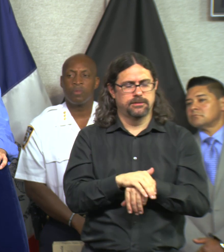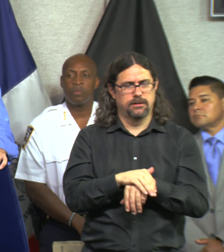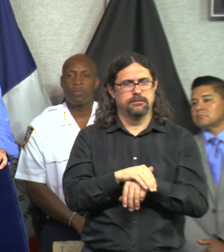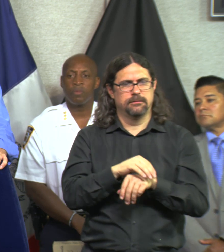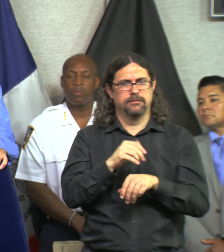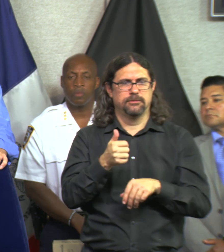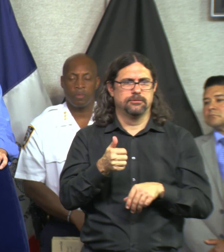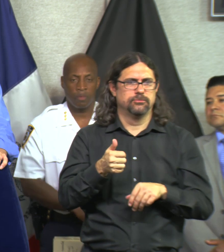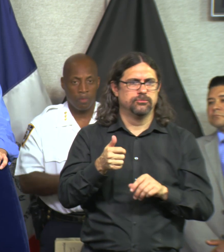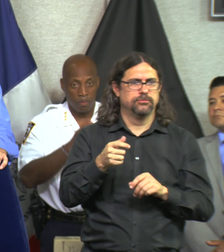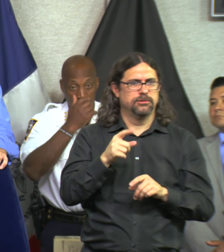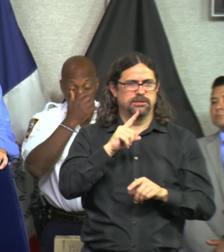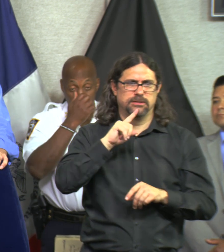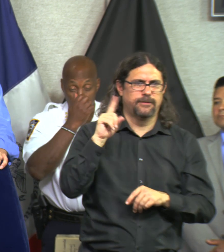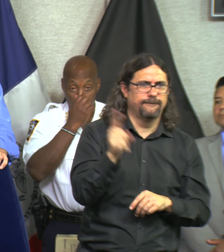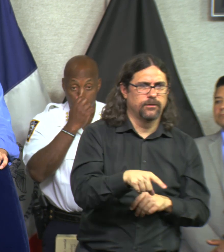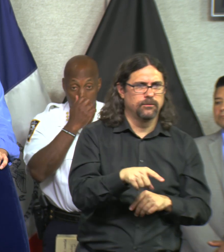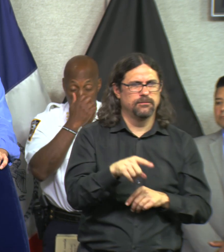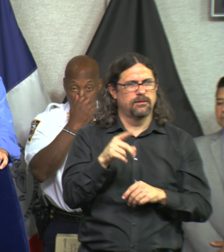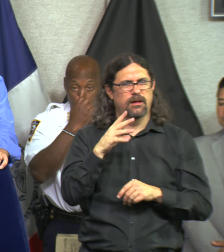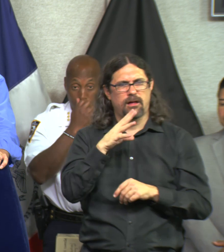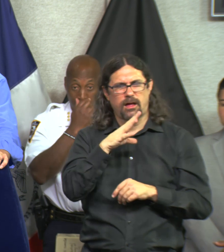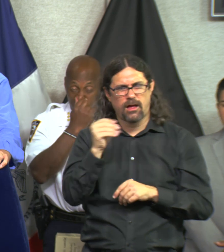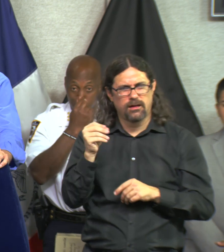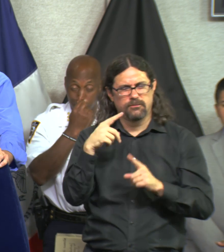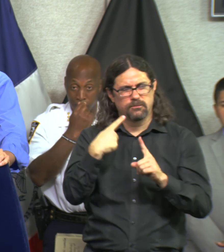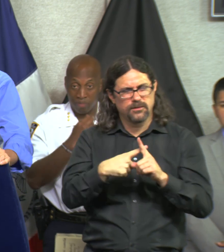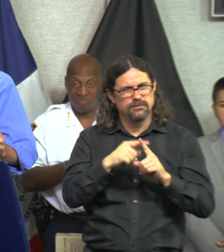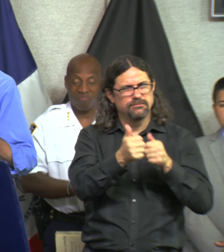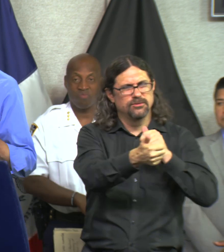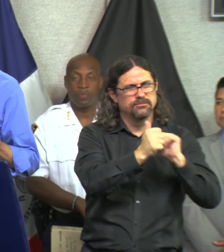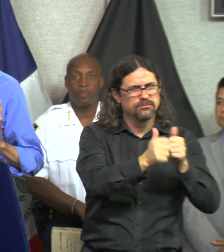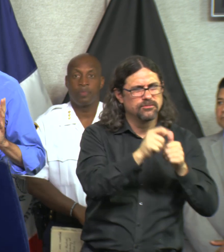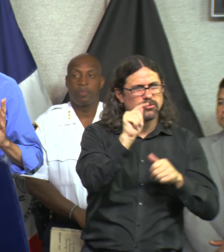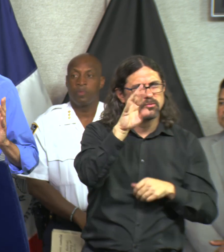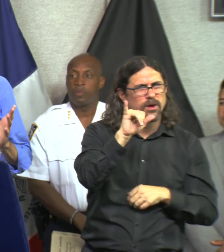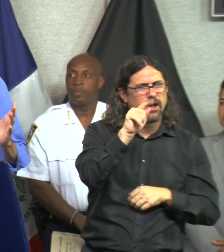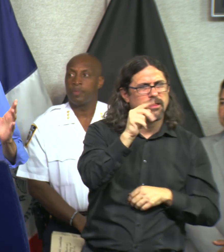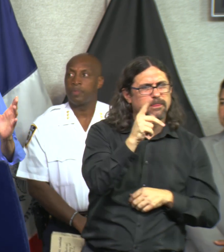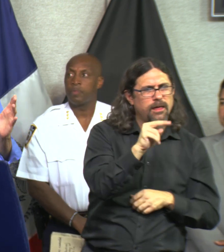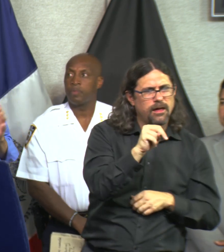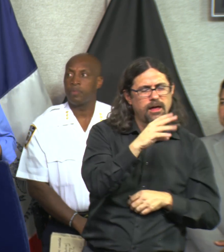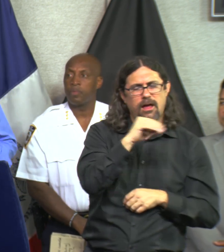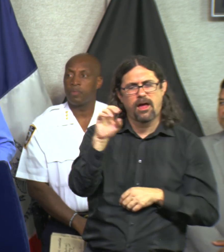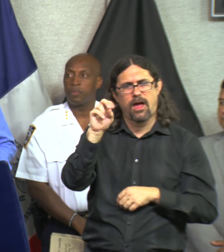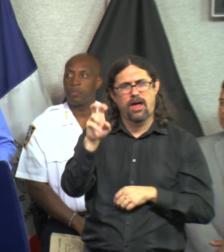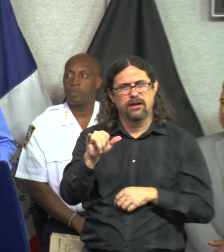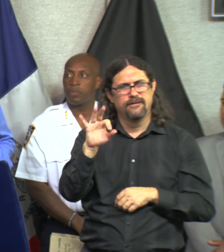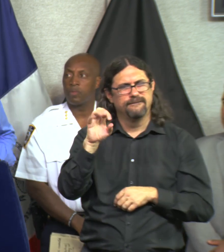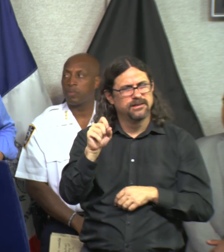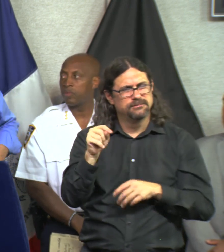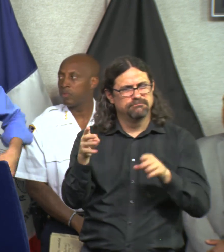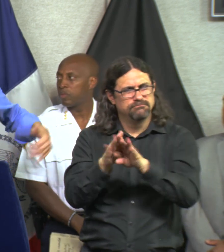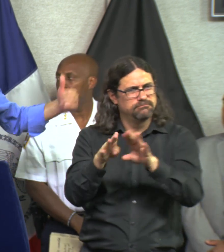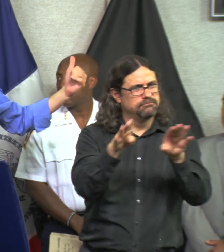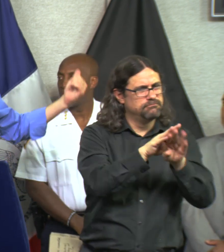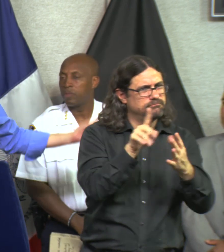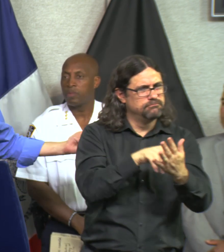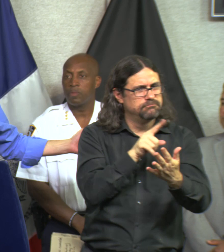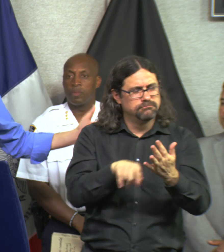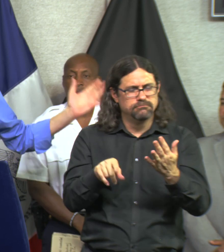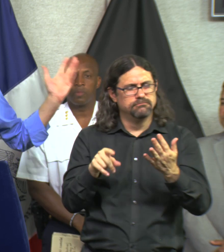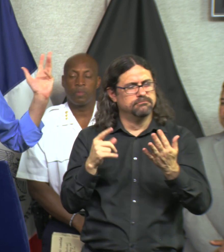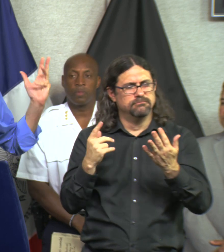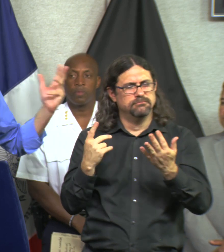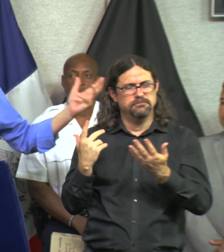executive order, or maybe you can explain to us a little bit about the process of canceling those two events? I will start, and the deputy mayor's here, the